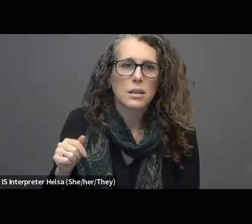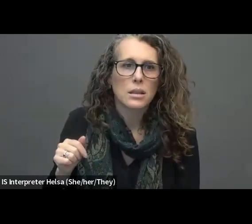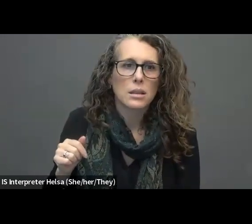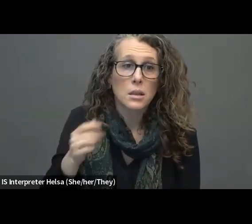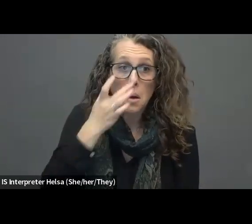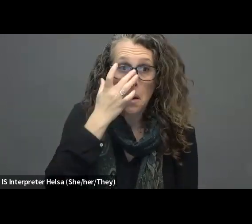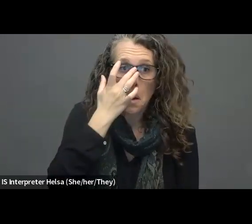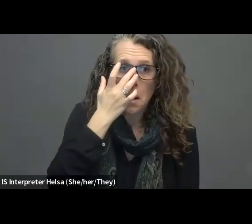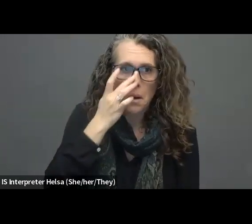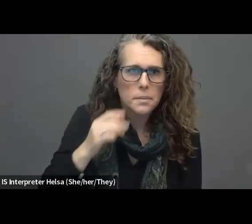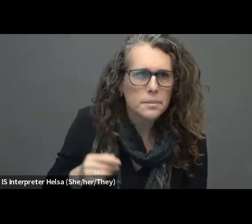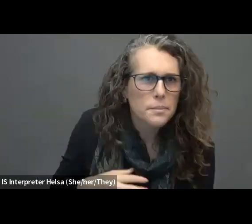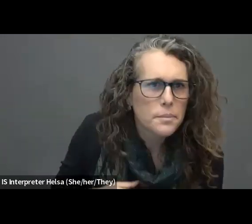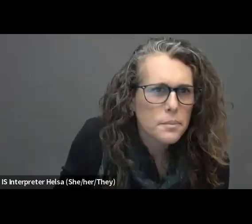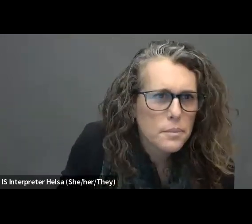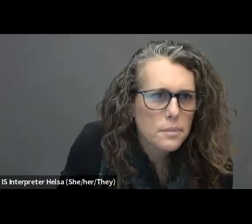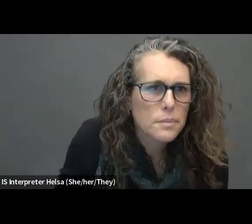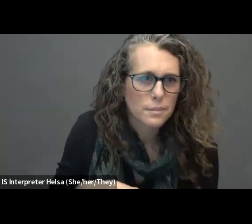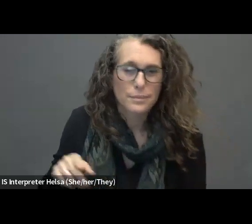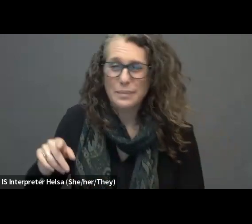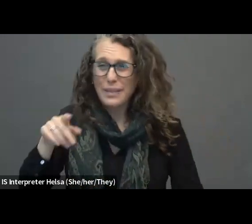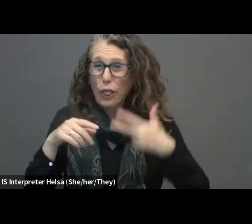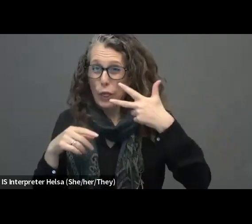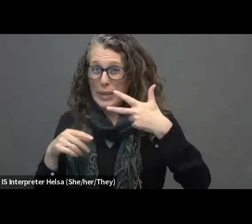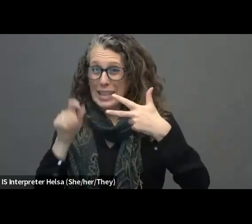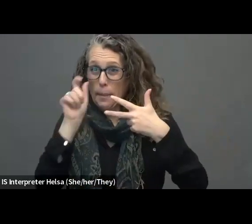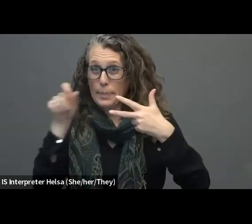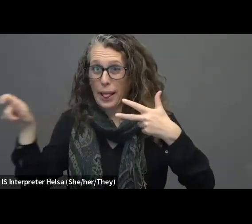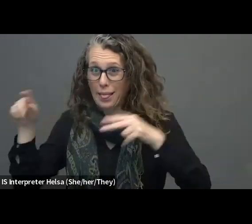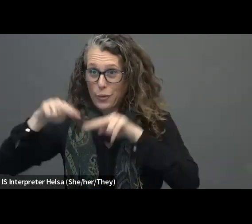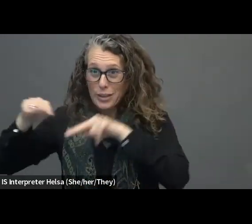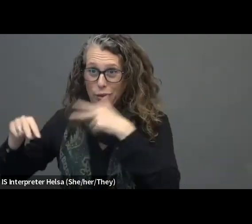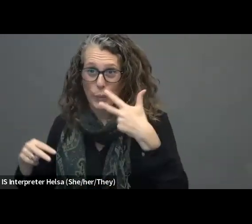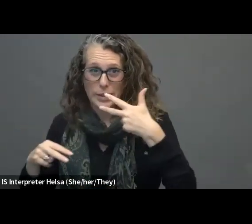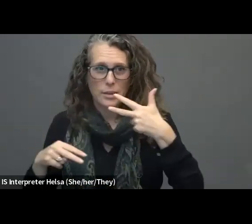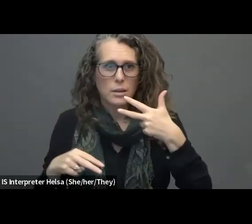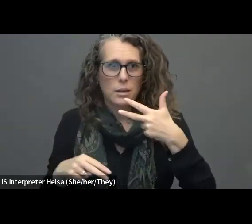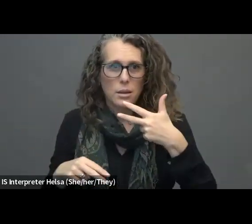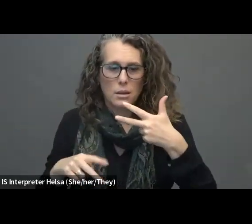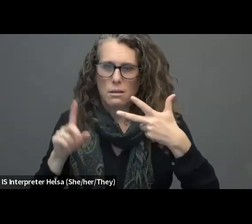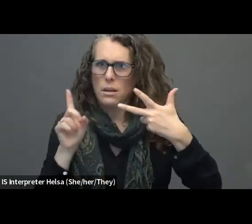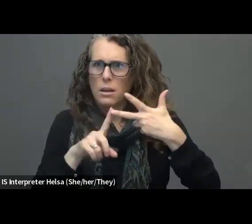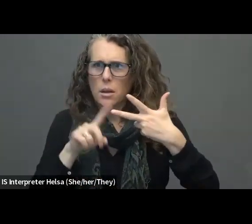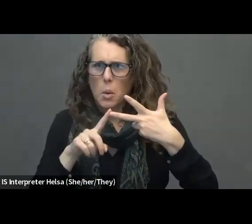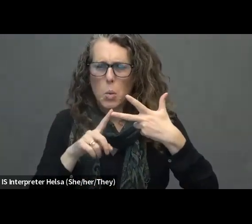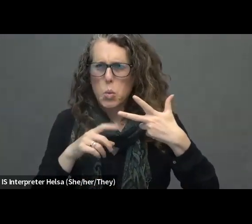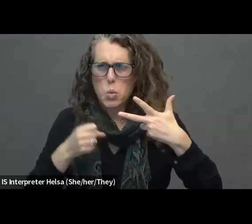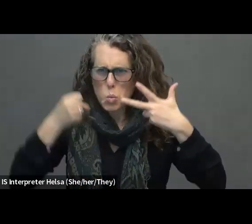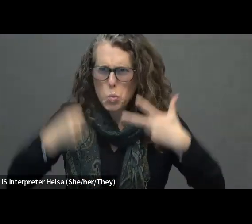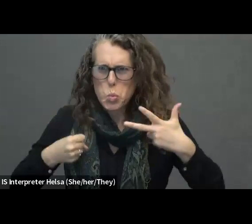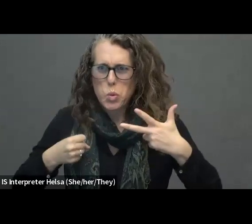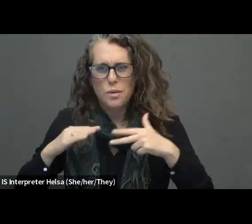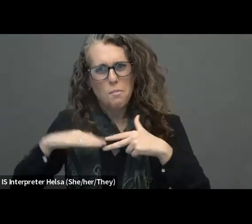You can see that of the 3 raters, 1 rater was much more severe than the other 2